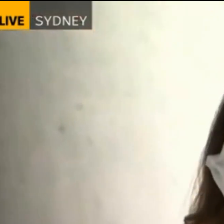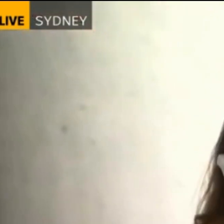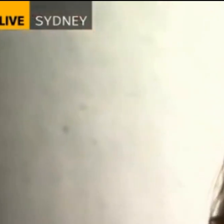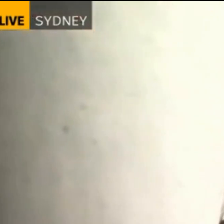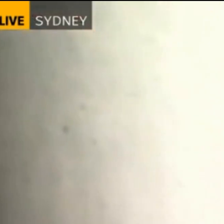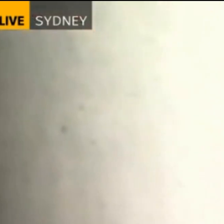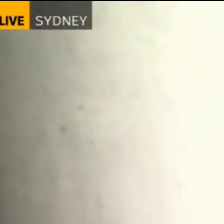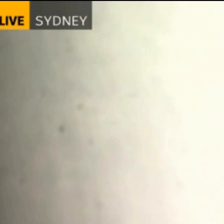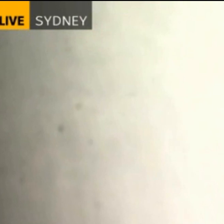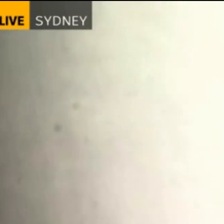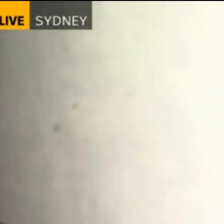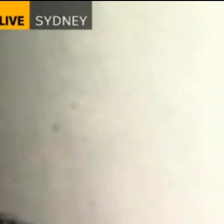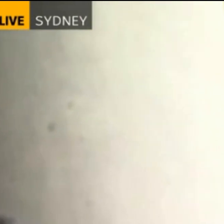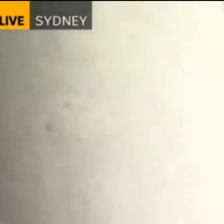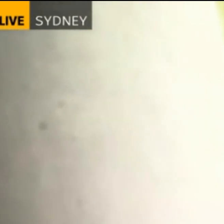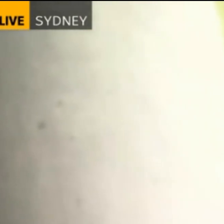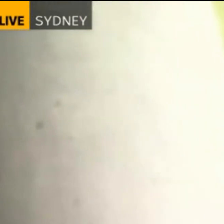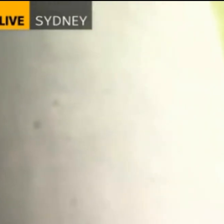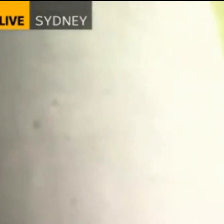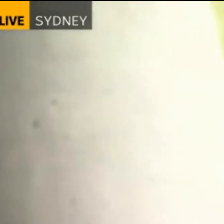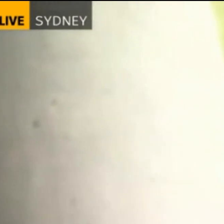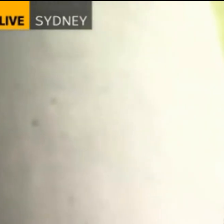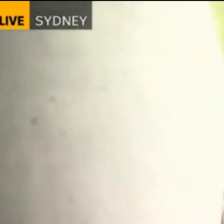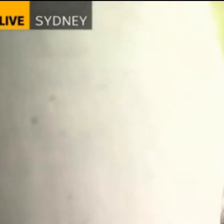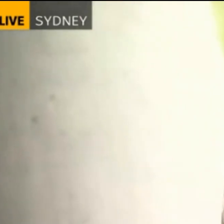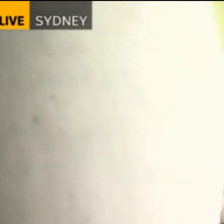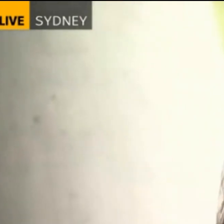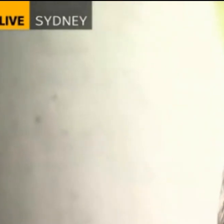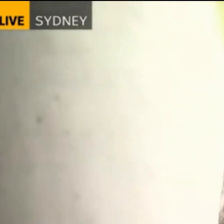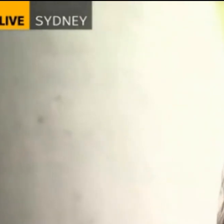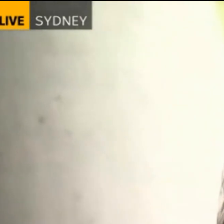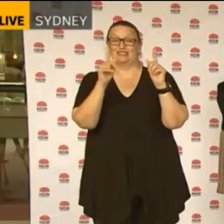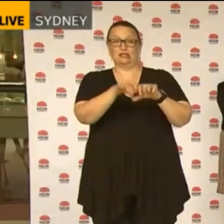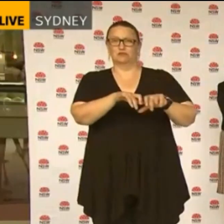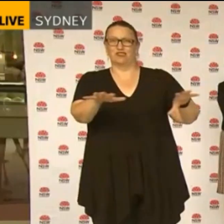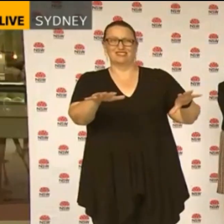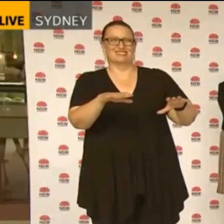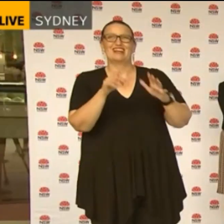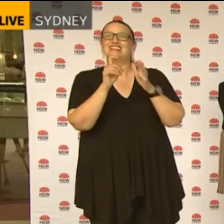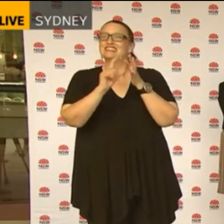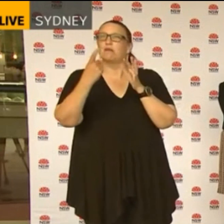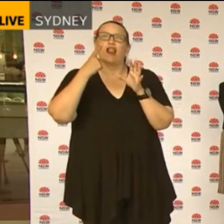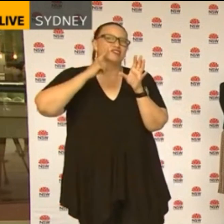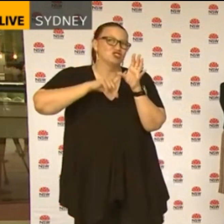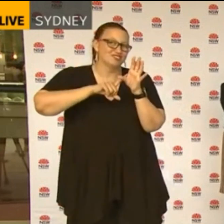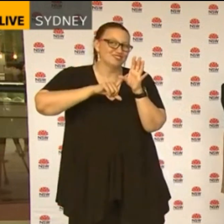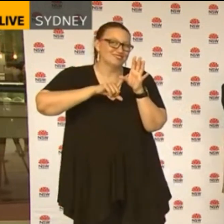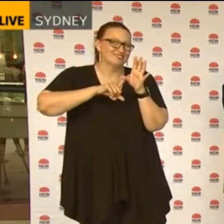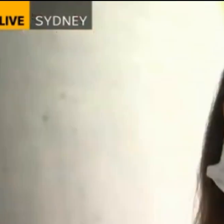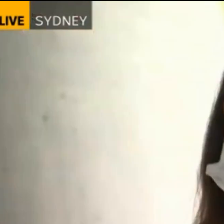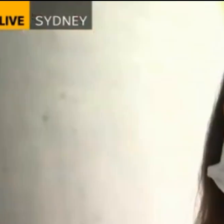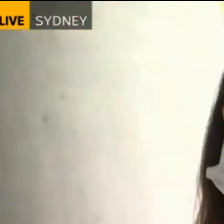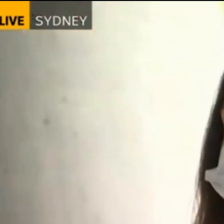the start of the Northern Beaches outbreak. How proud are you with the situation that we've got to now? Sorry, can you say it again? 1 month